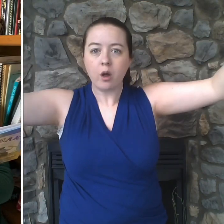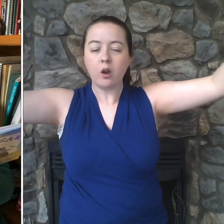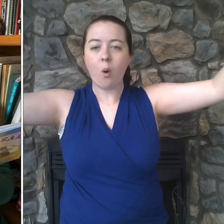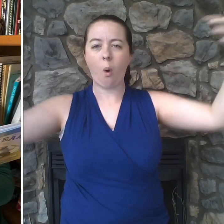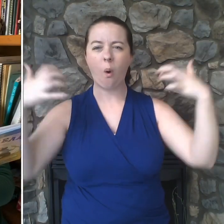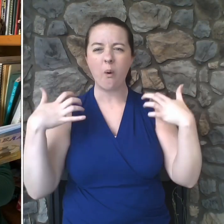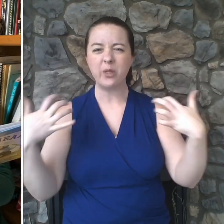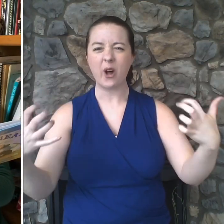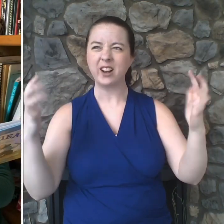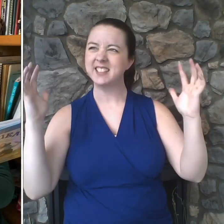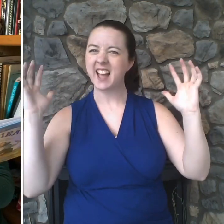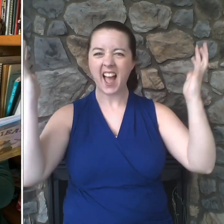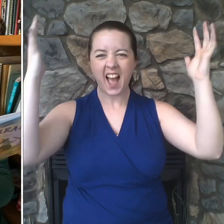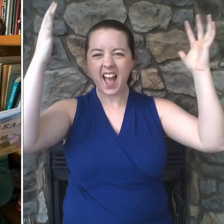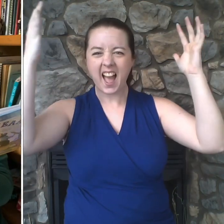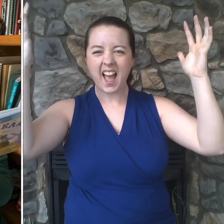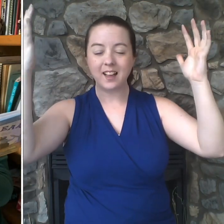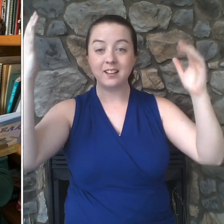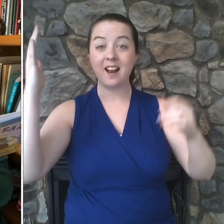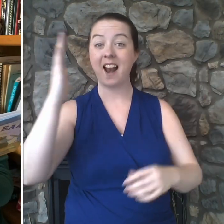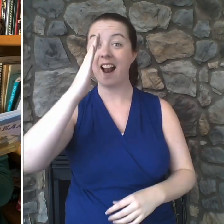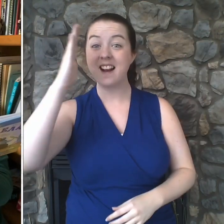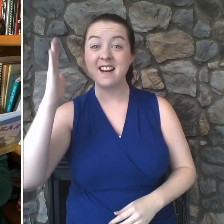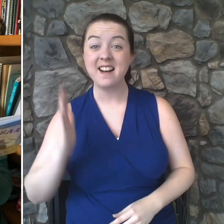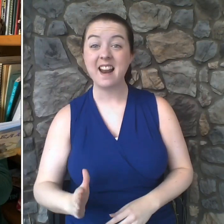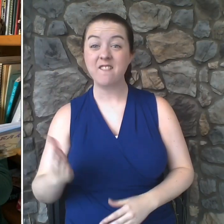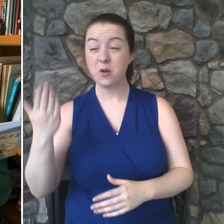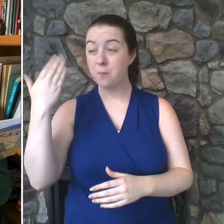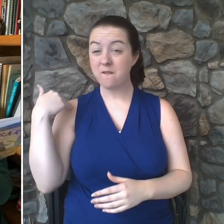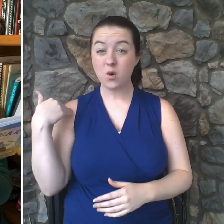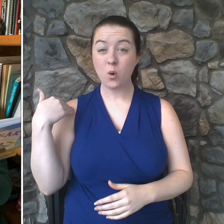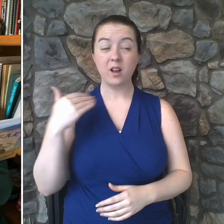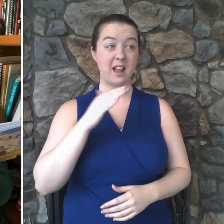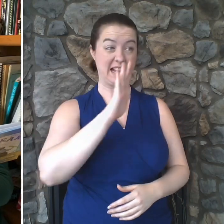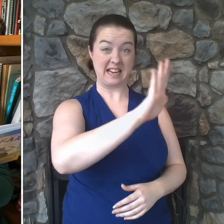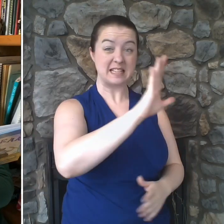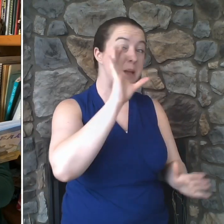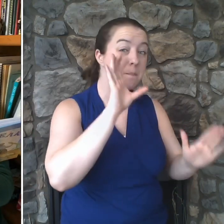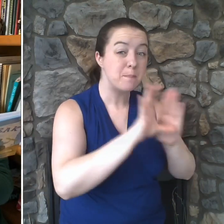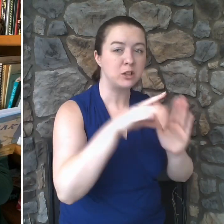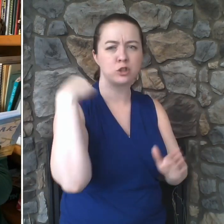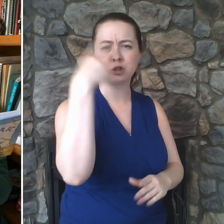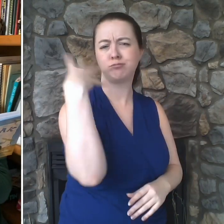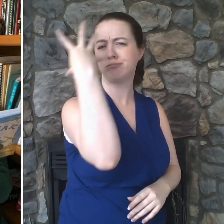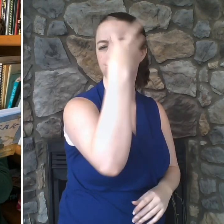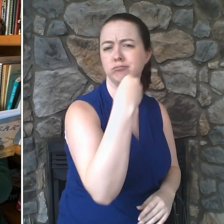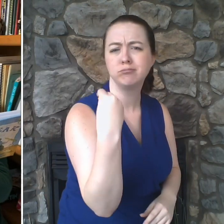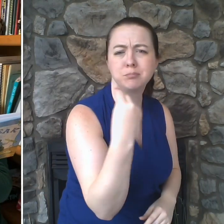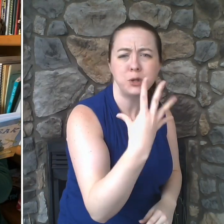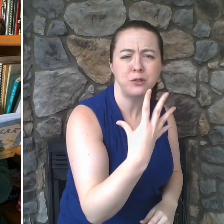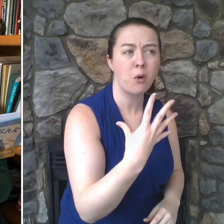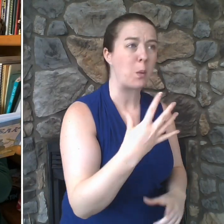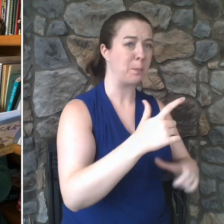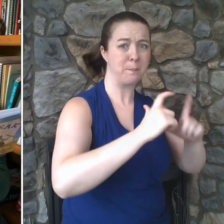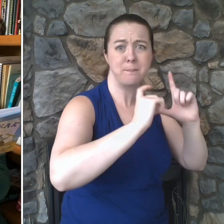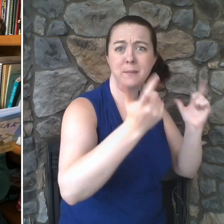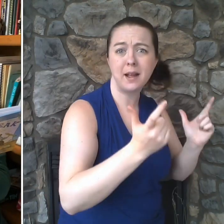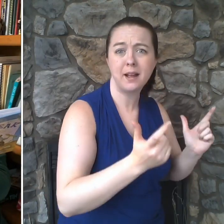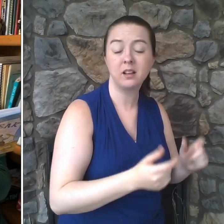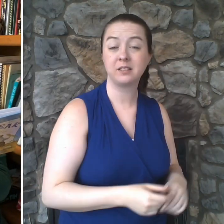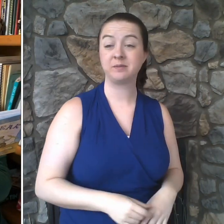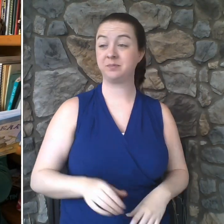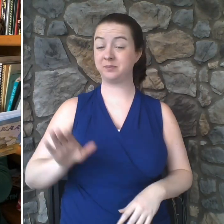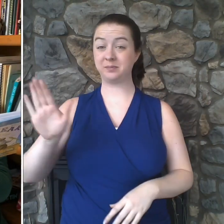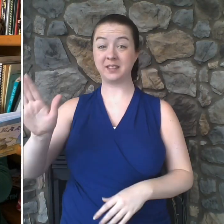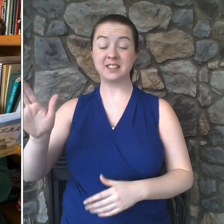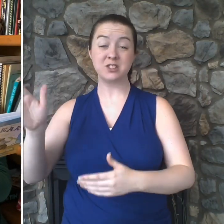the audience cheered. Never had Pip's pictures looked so beautiful or so big. Never